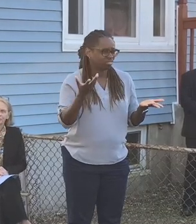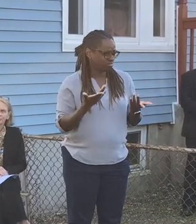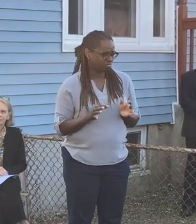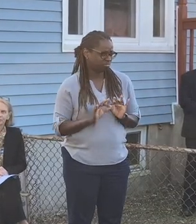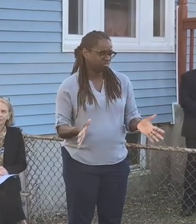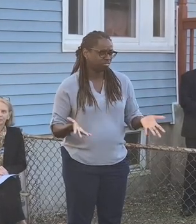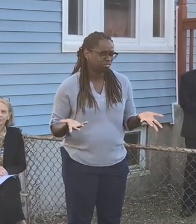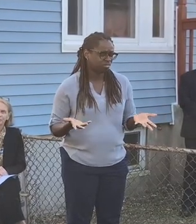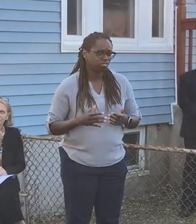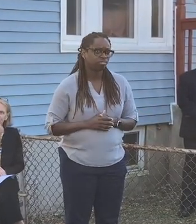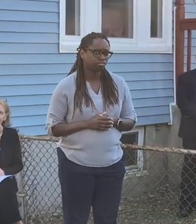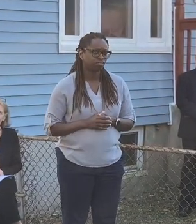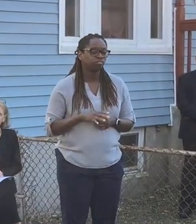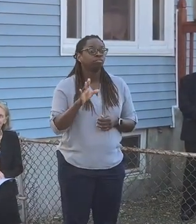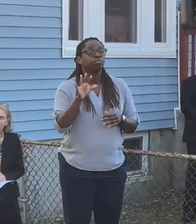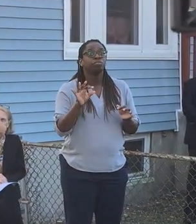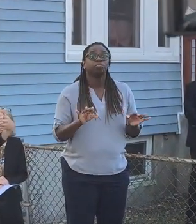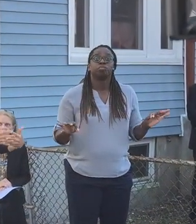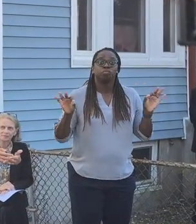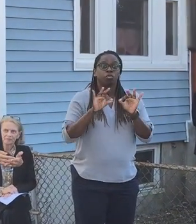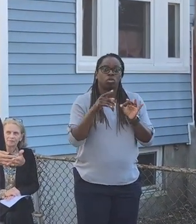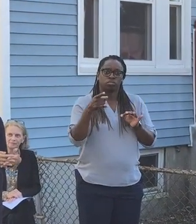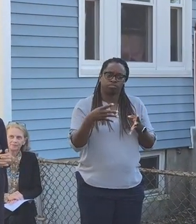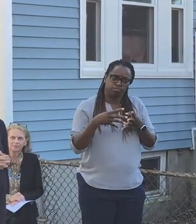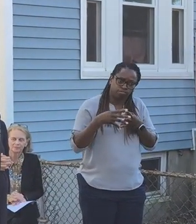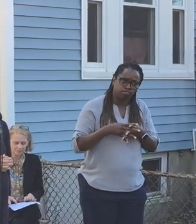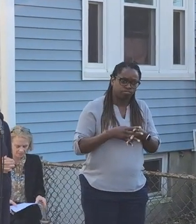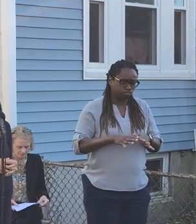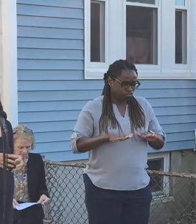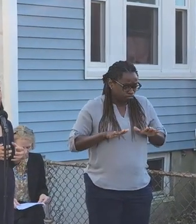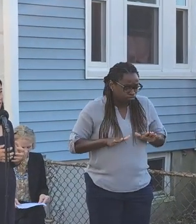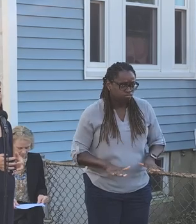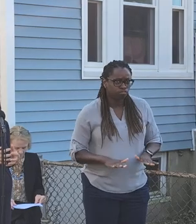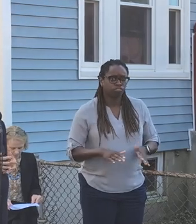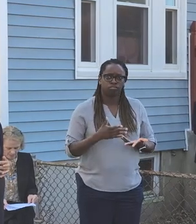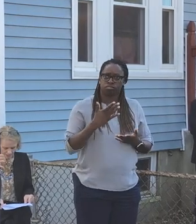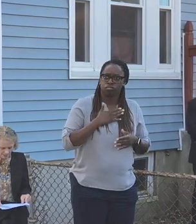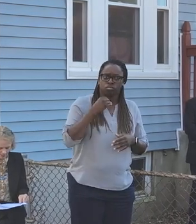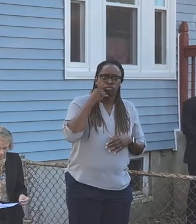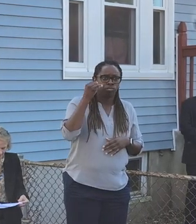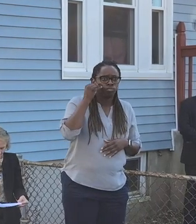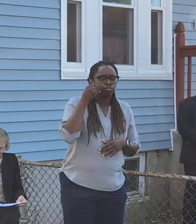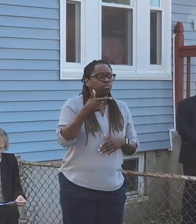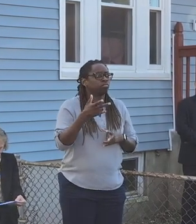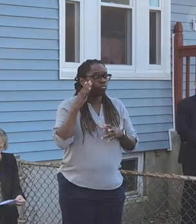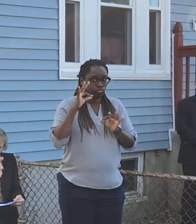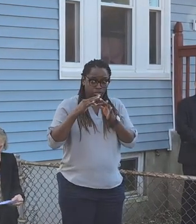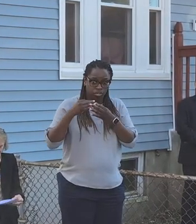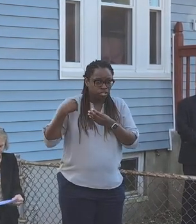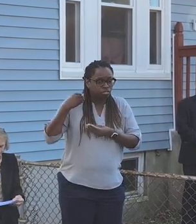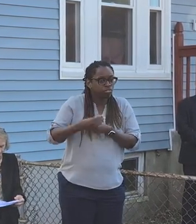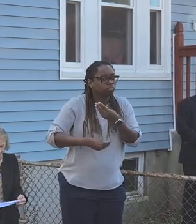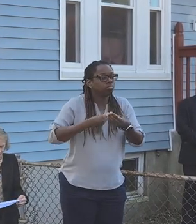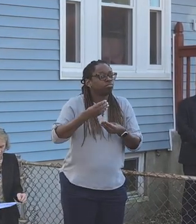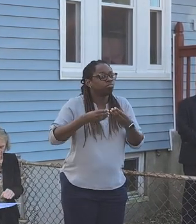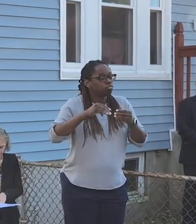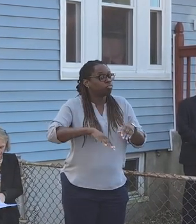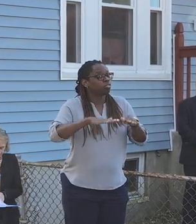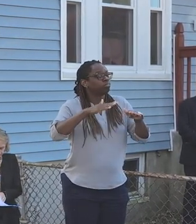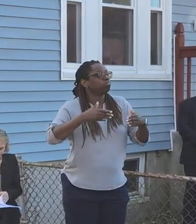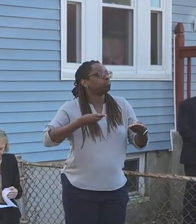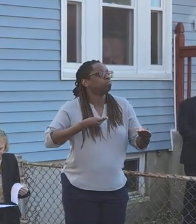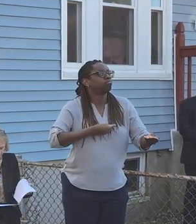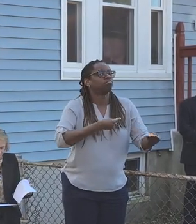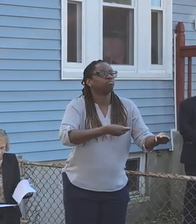up, and how do we make sure that the next generation can have that same sense of security and